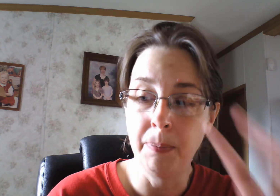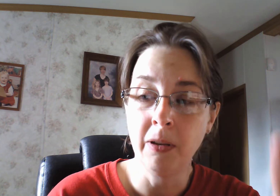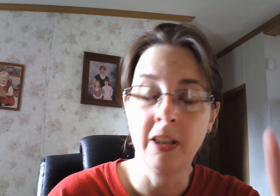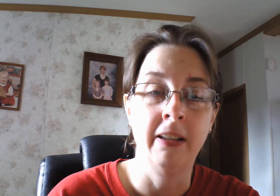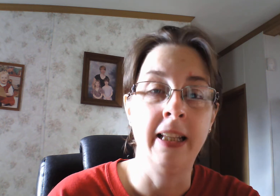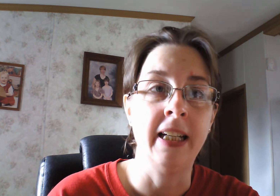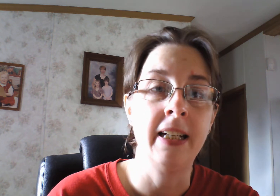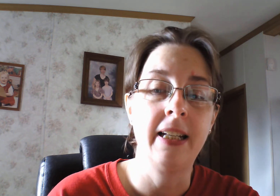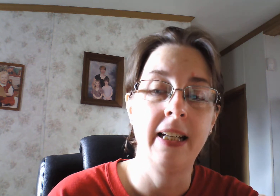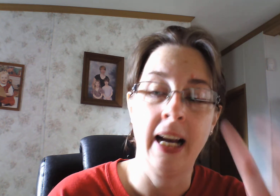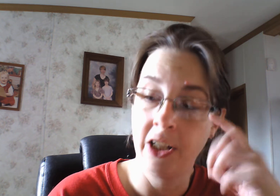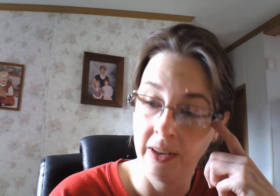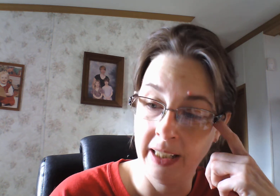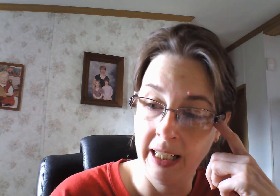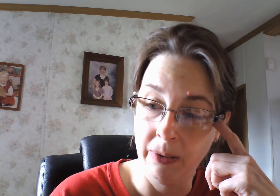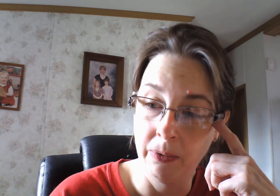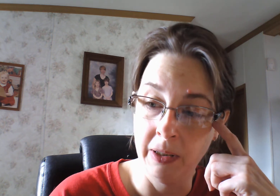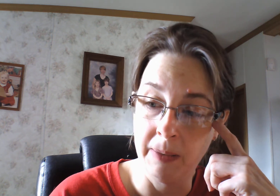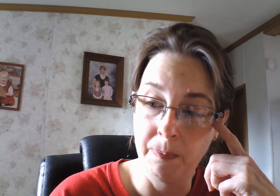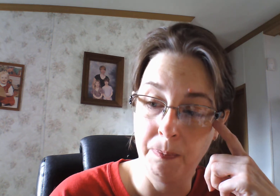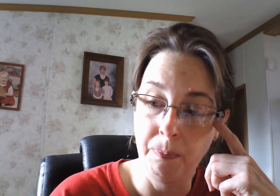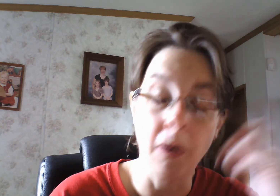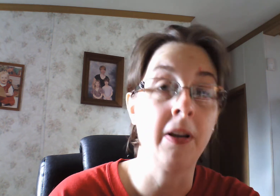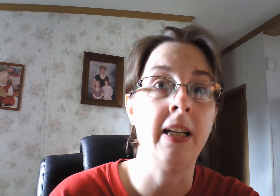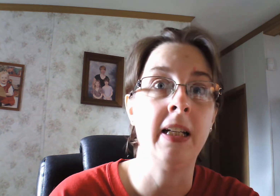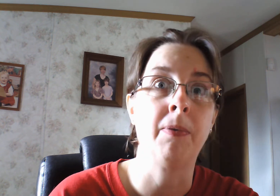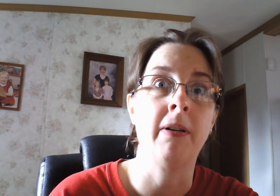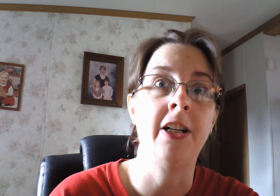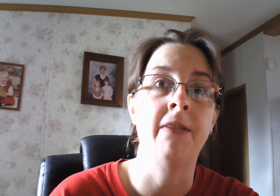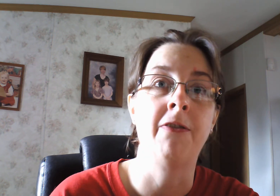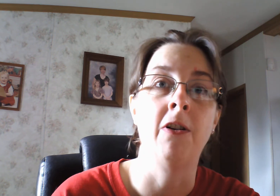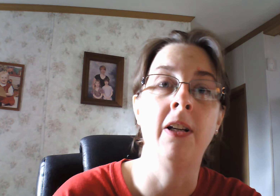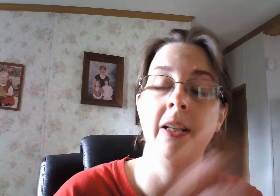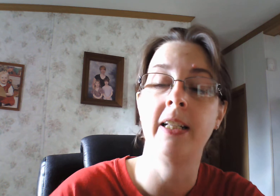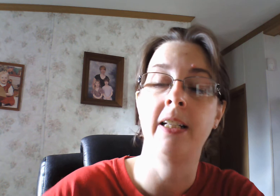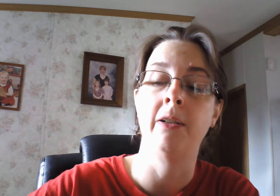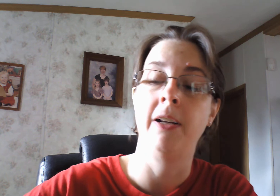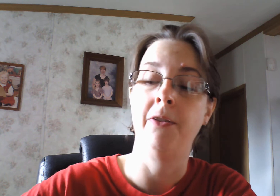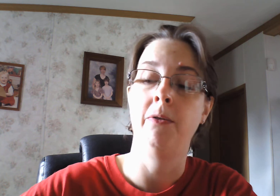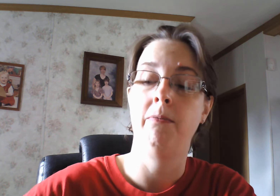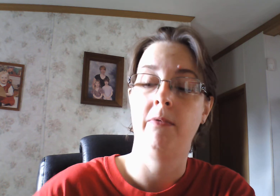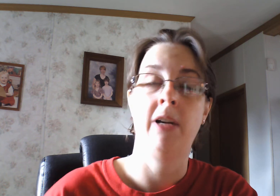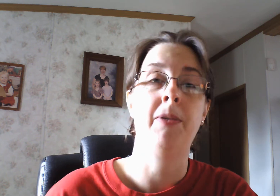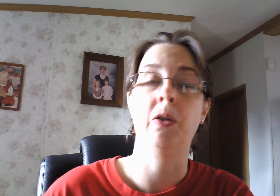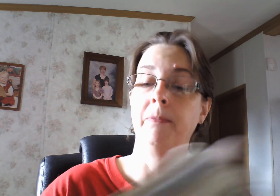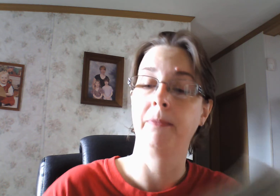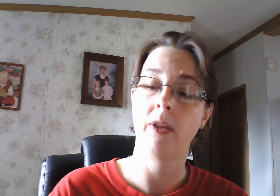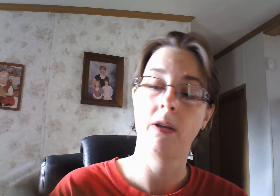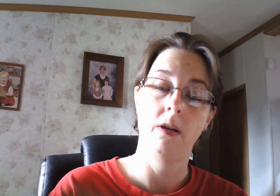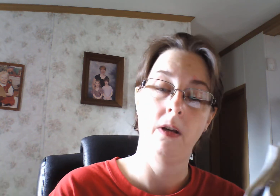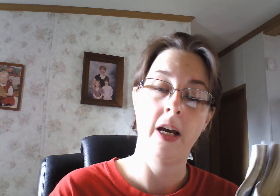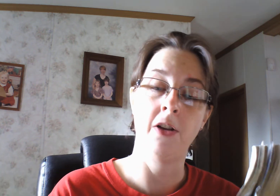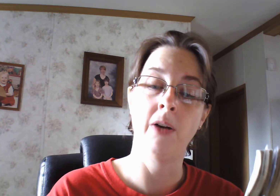of Corinthians actually was part of the inspiration for all of this. So if you grab a sword and you go